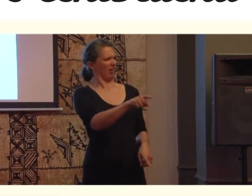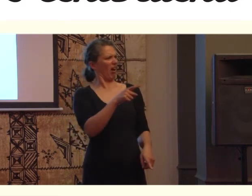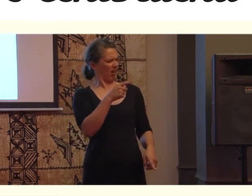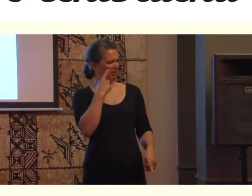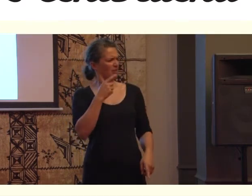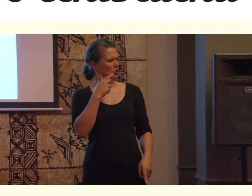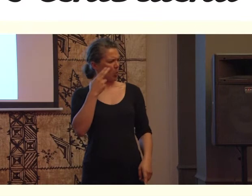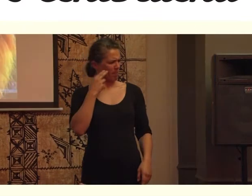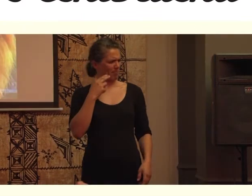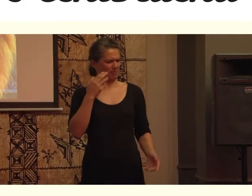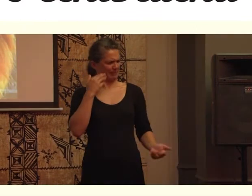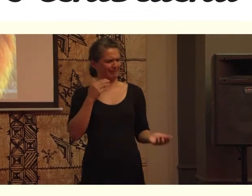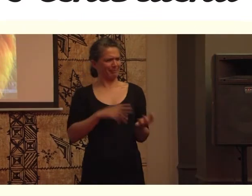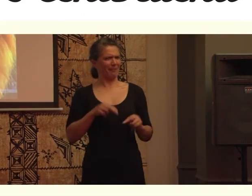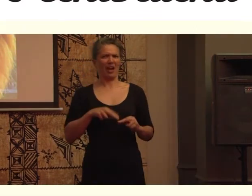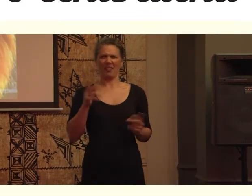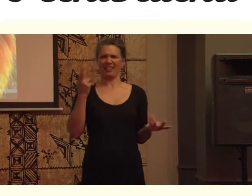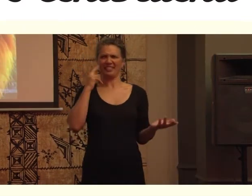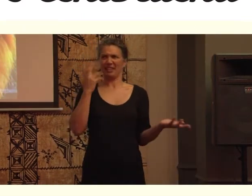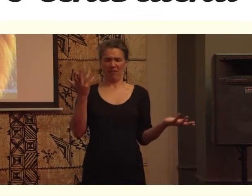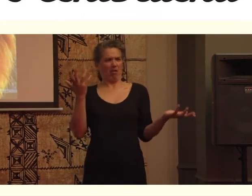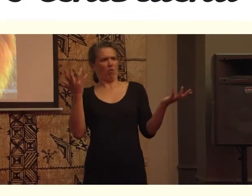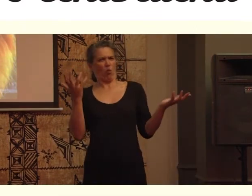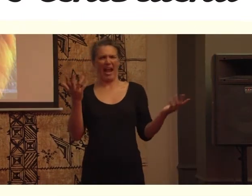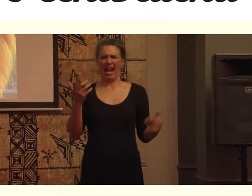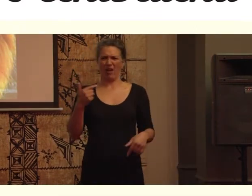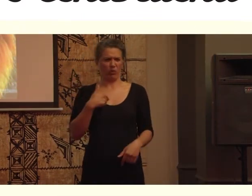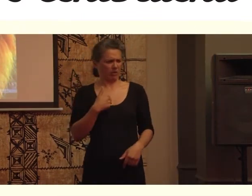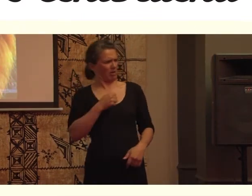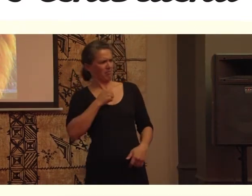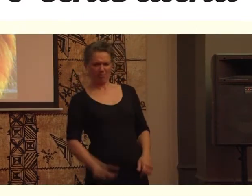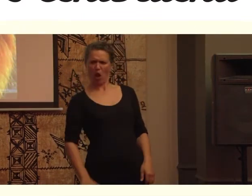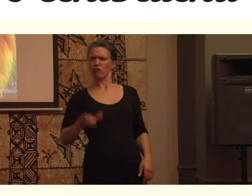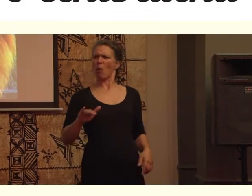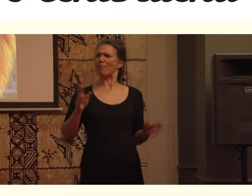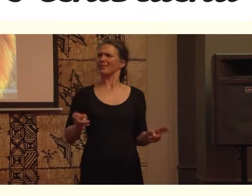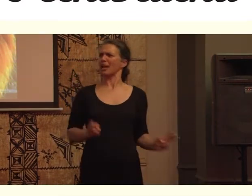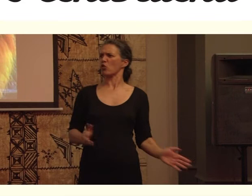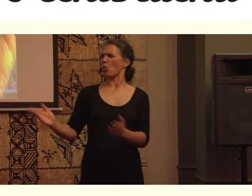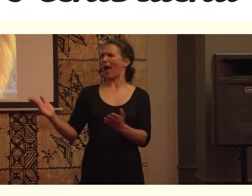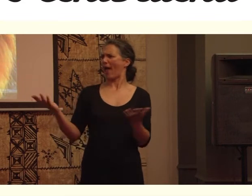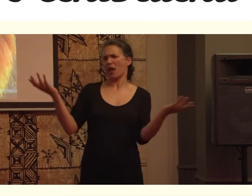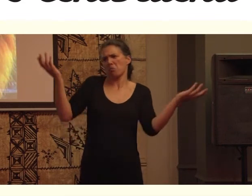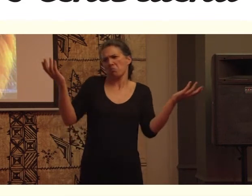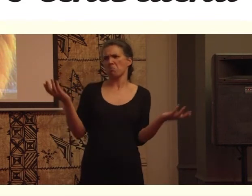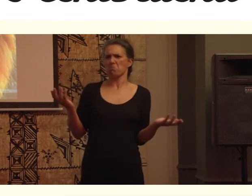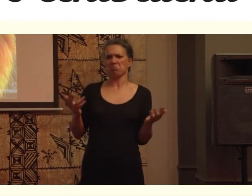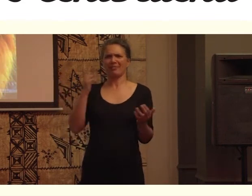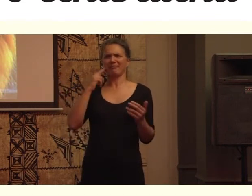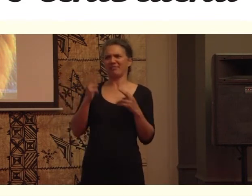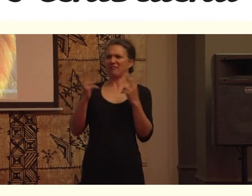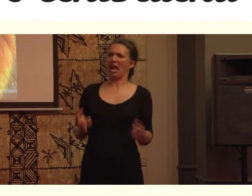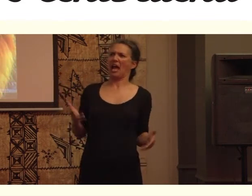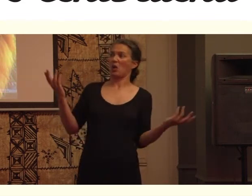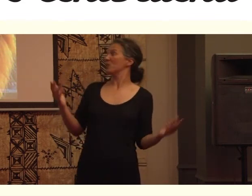knew. So a lot of people are like, how do you live with it? I'm like, it's just what I know, I guess just with anyone else. And this is